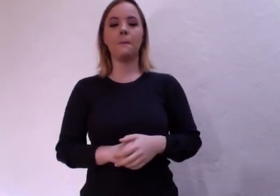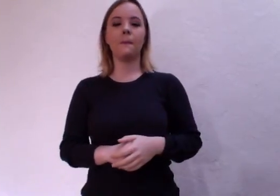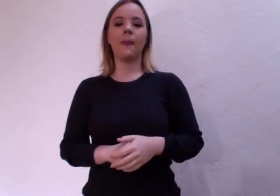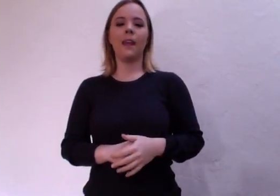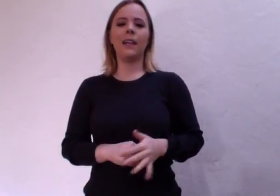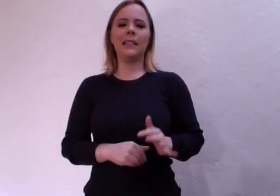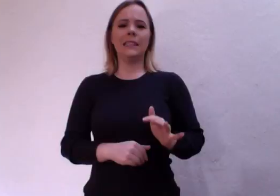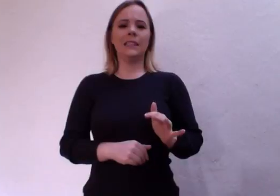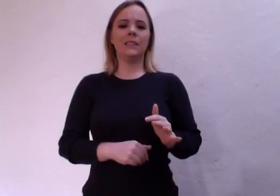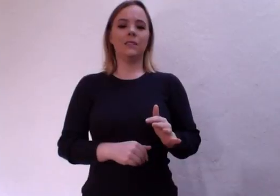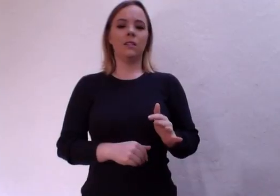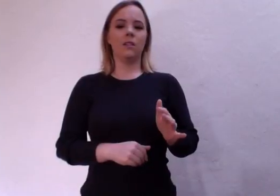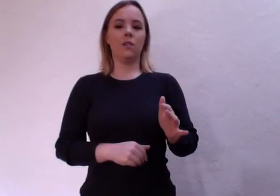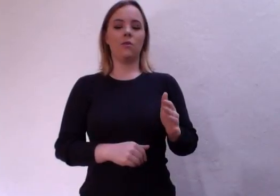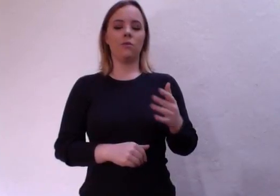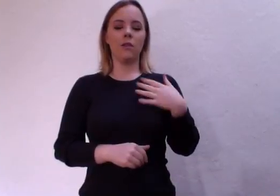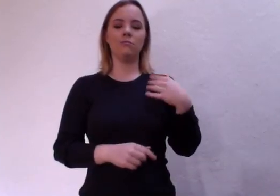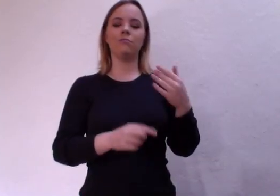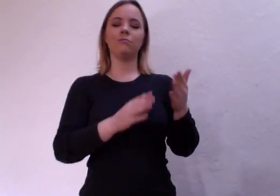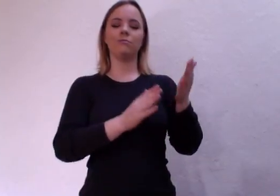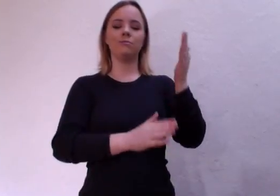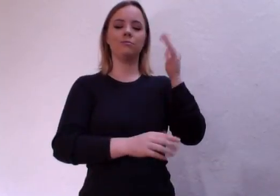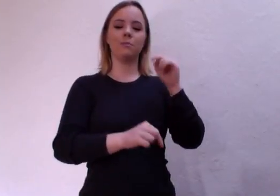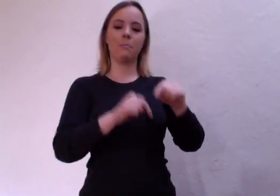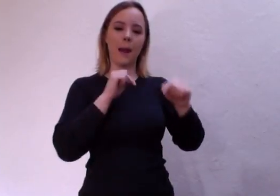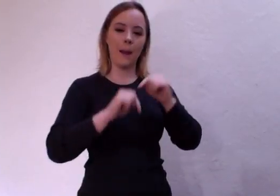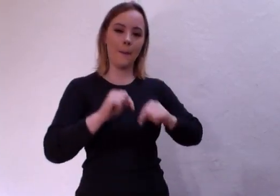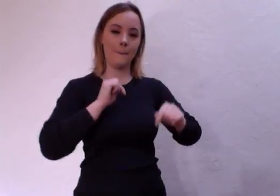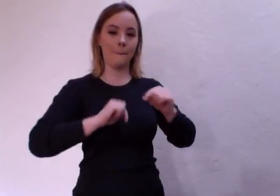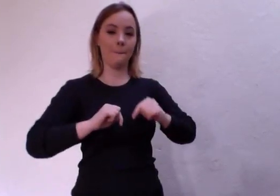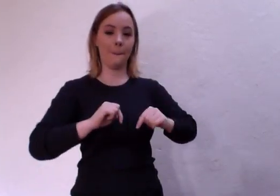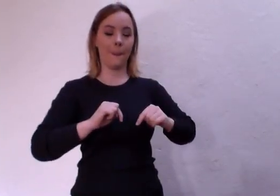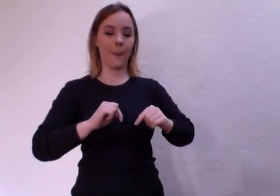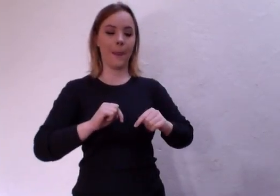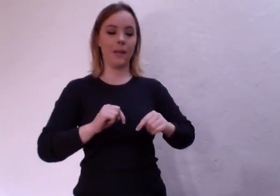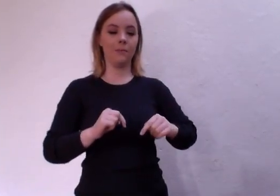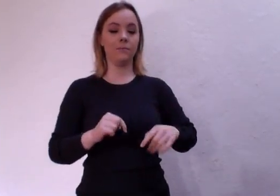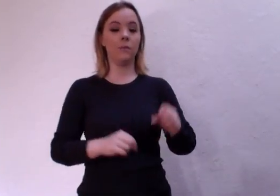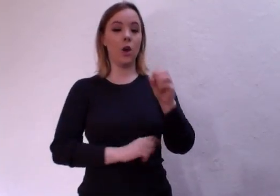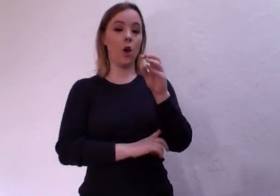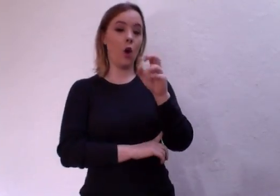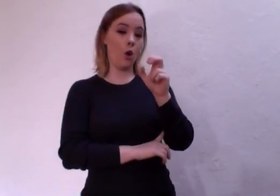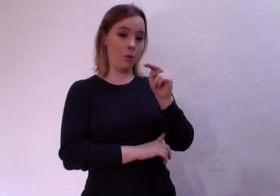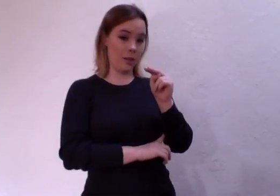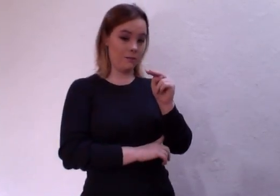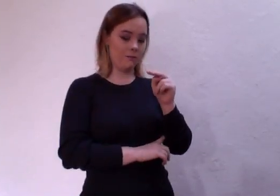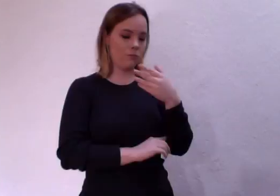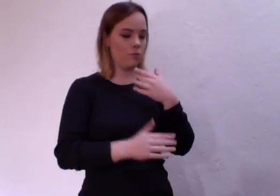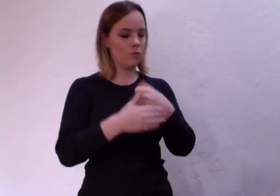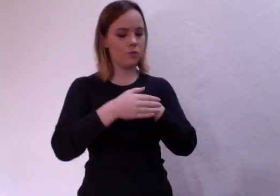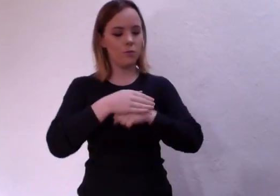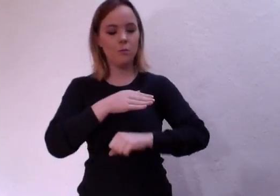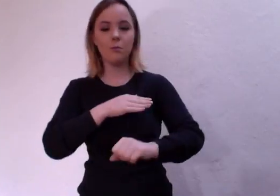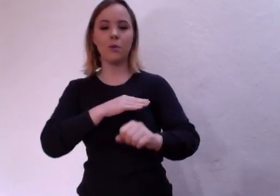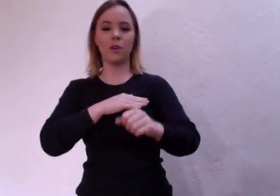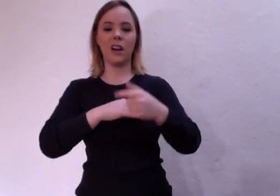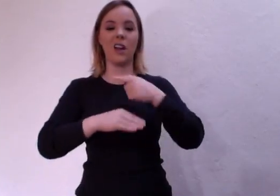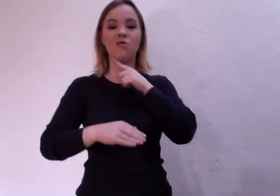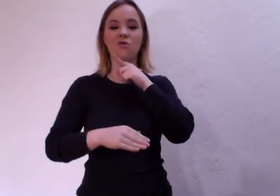You know what? I'll even go a little bit further back than that. So right after Owen was born, I was really, really poor. I remember getting a job in a restaurant. I